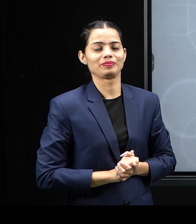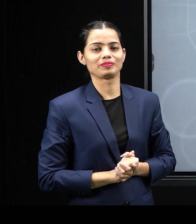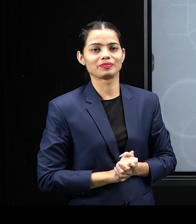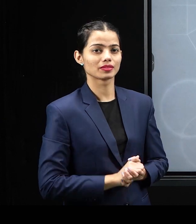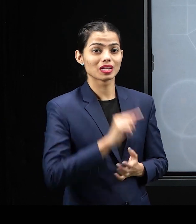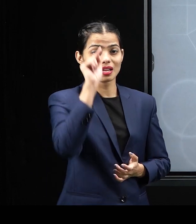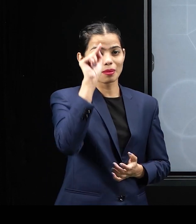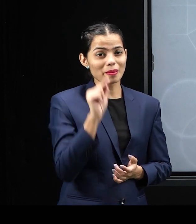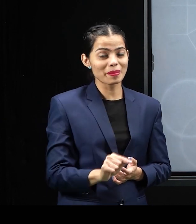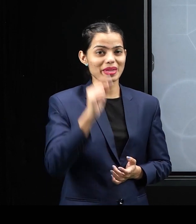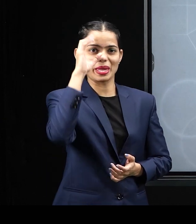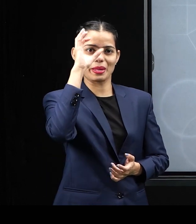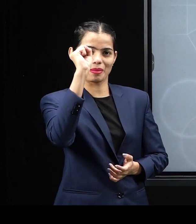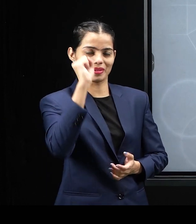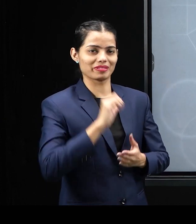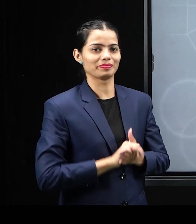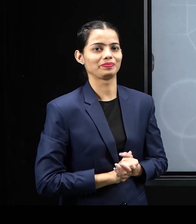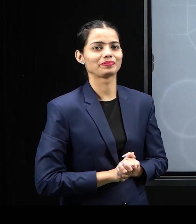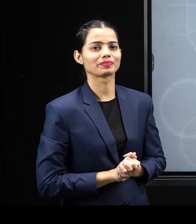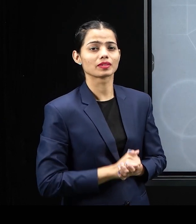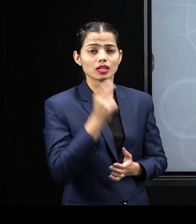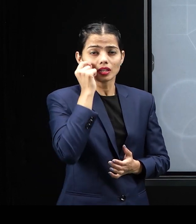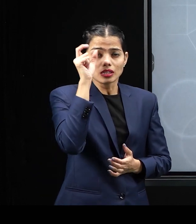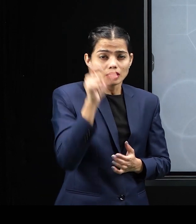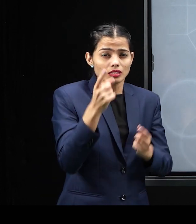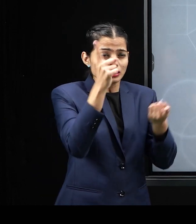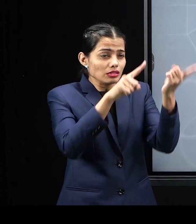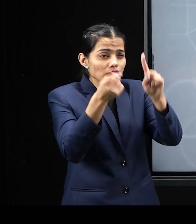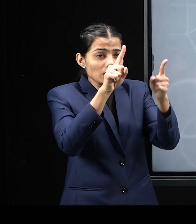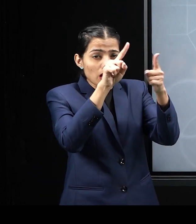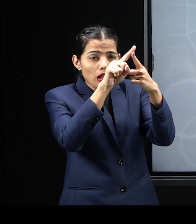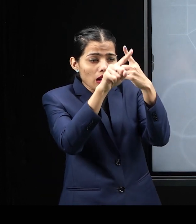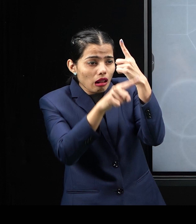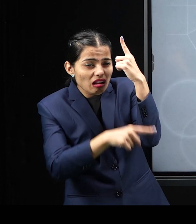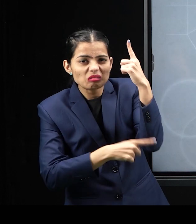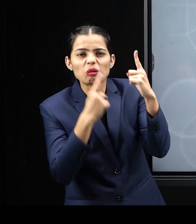12. Points to remember. Euclid's division lemma.